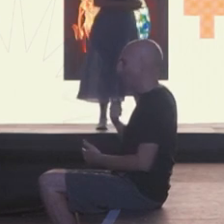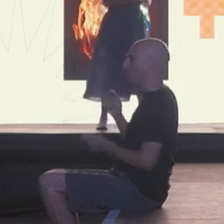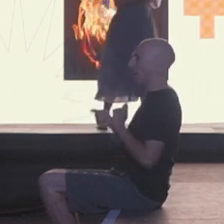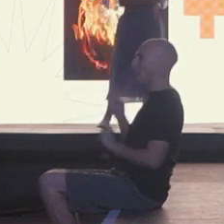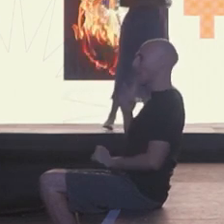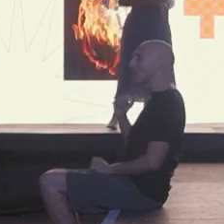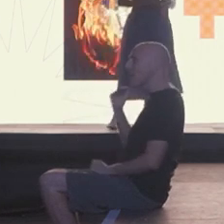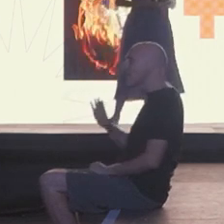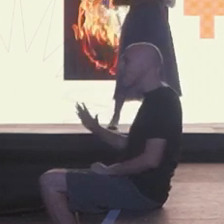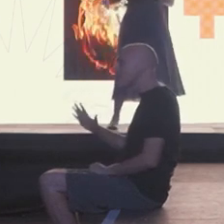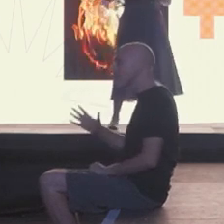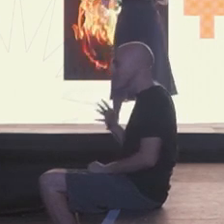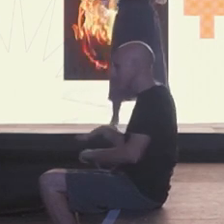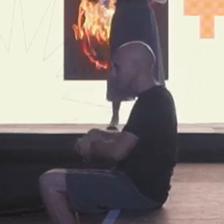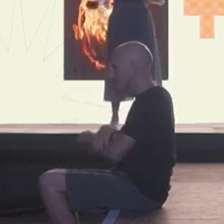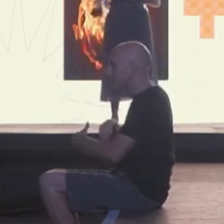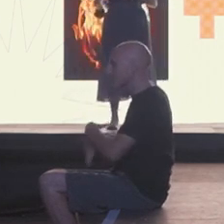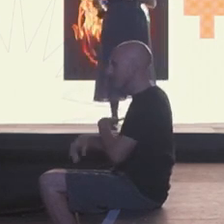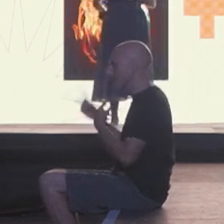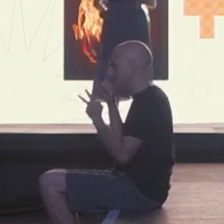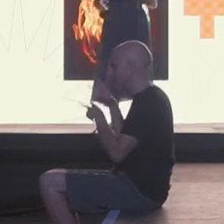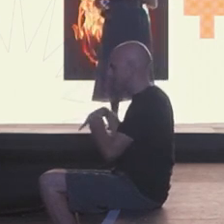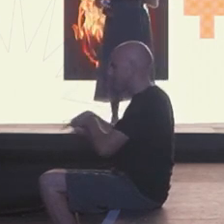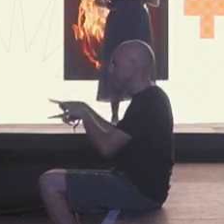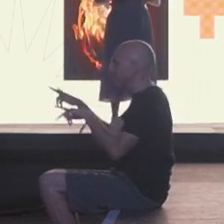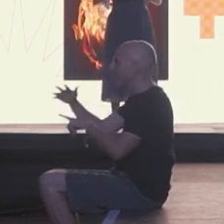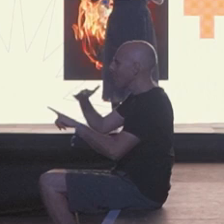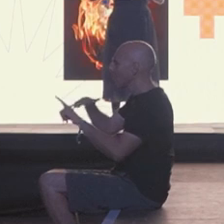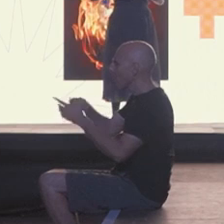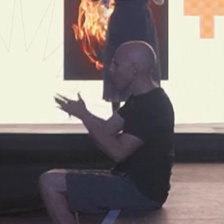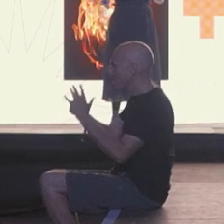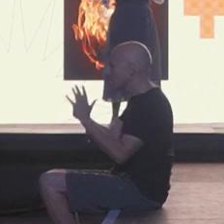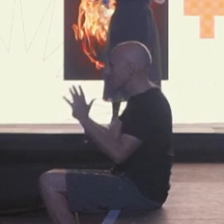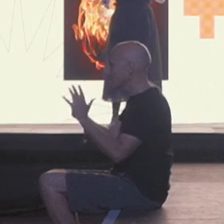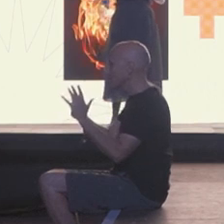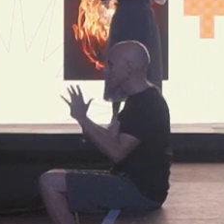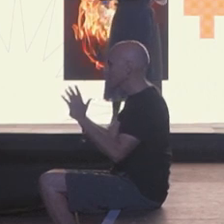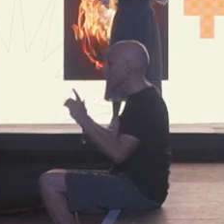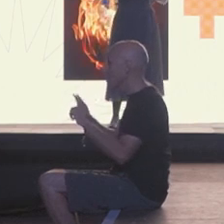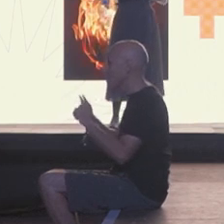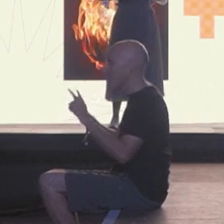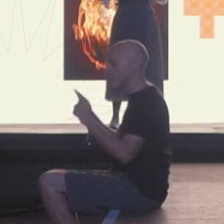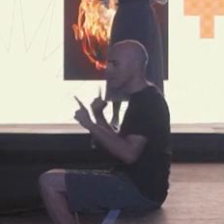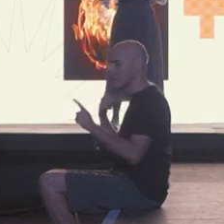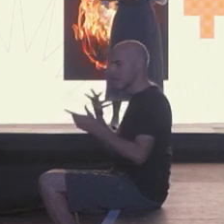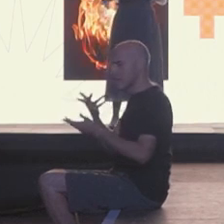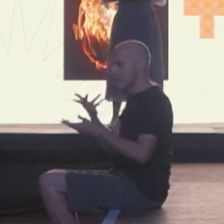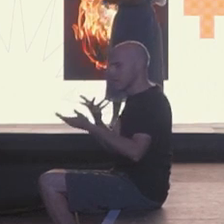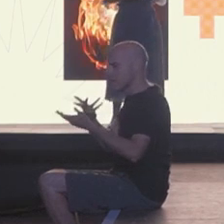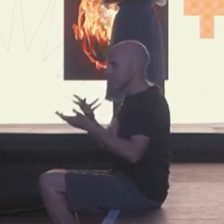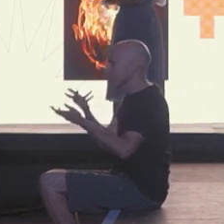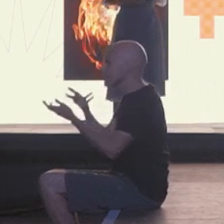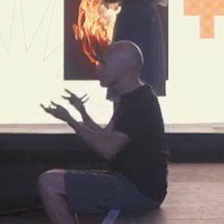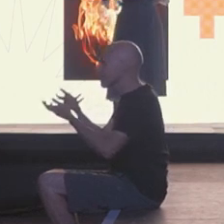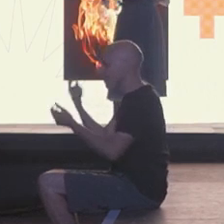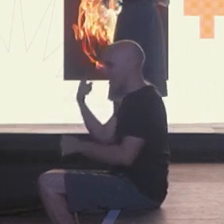began to see what I could do. I looked at different environmental organizations, but I kept being so frustrated by that fact that none of them were willing